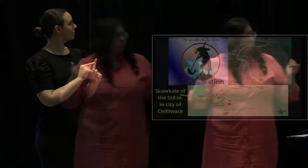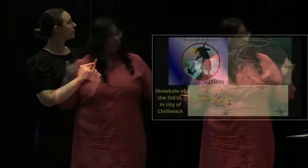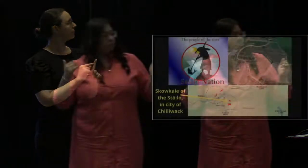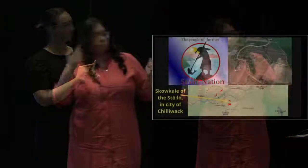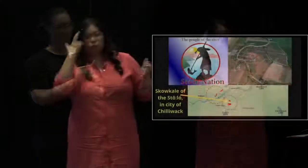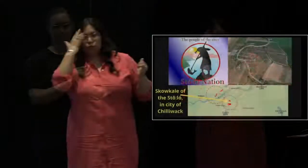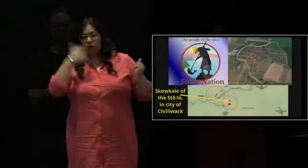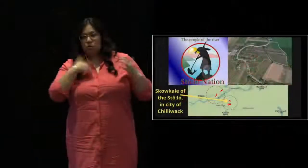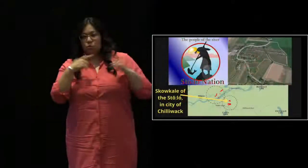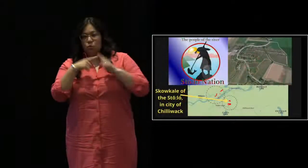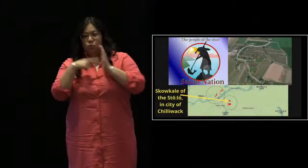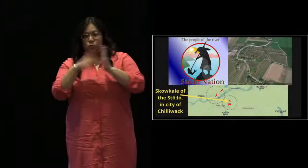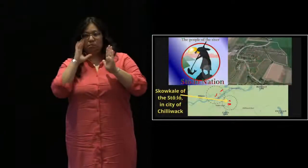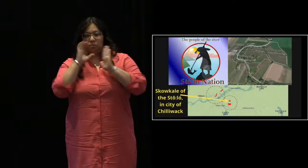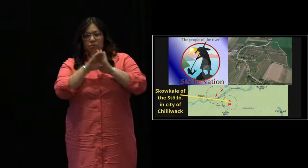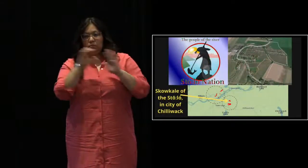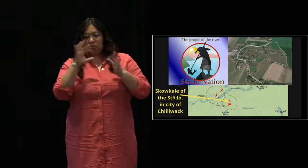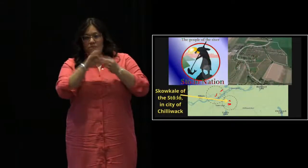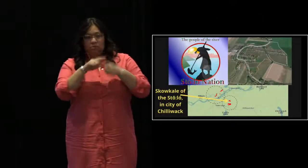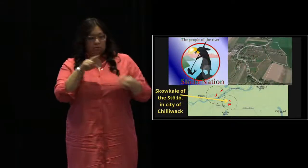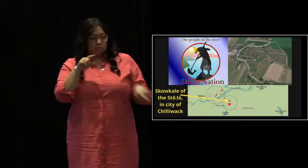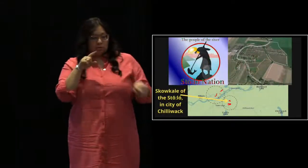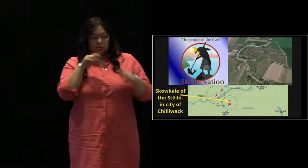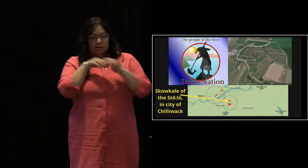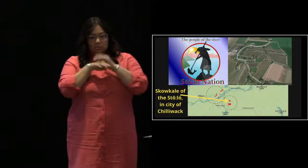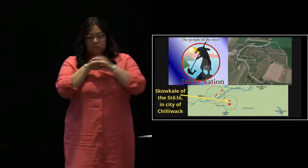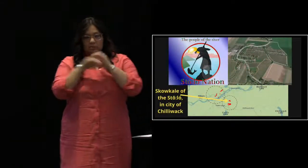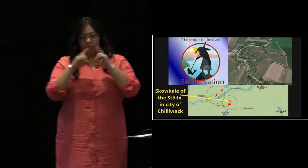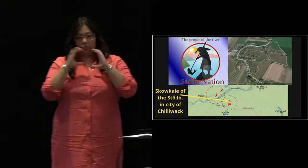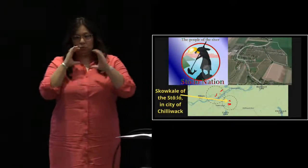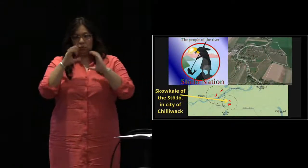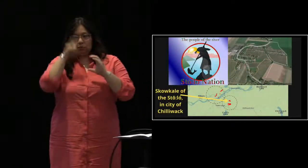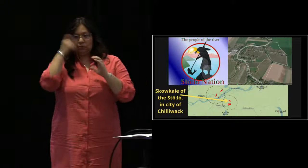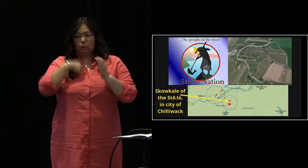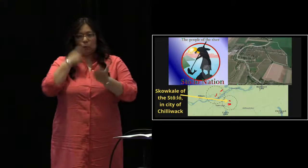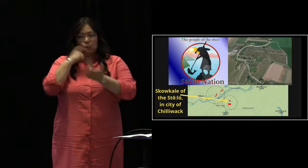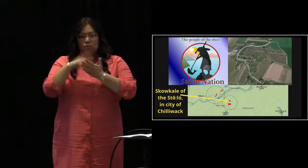to the Skokale people, the people of the Stalo,